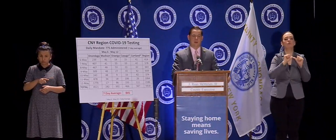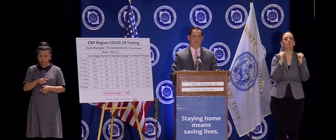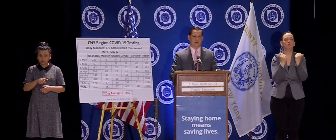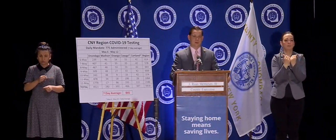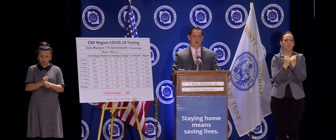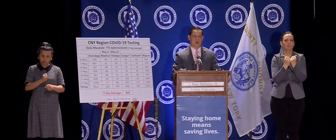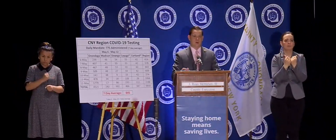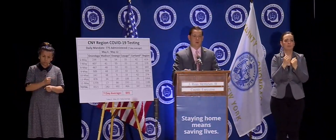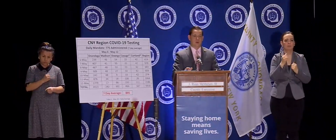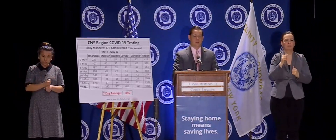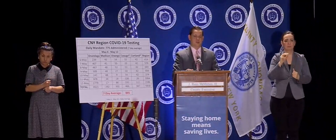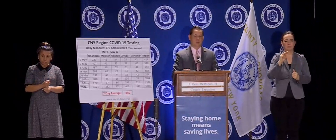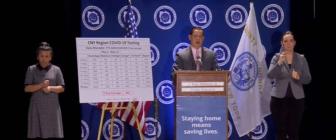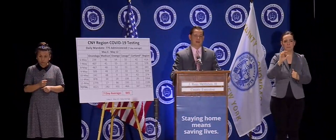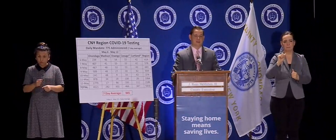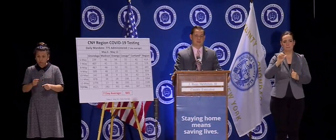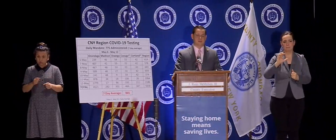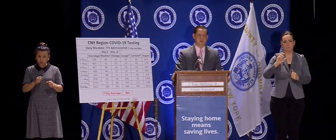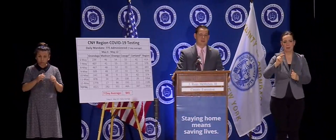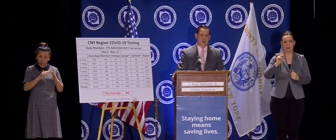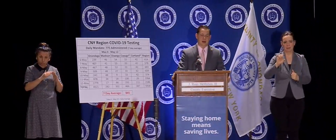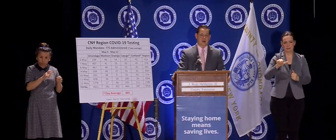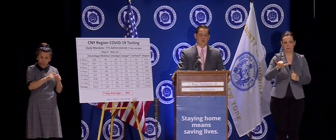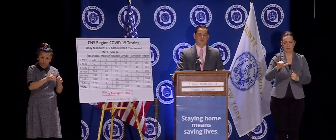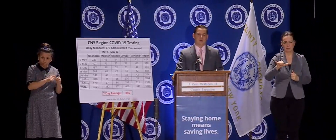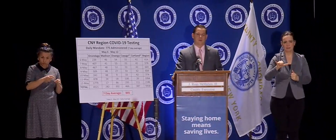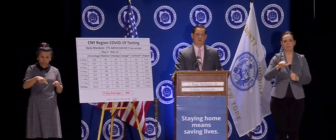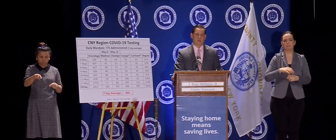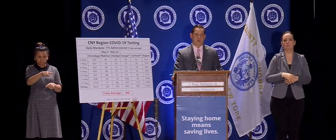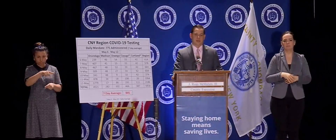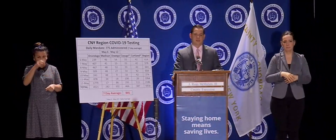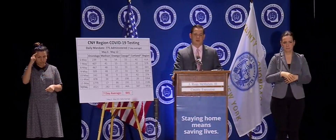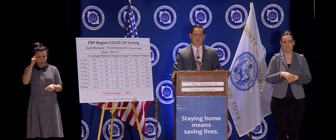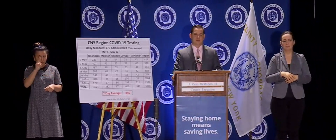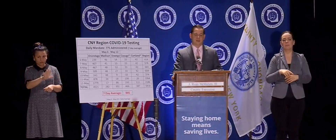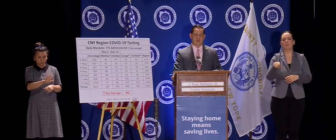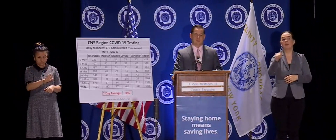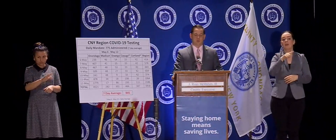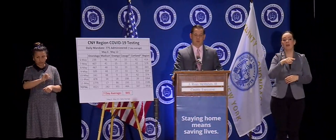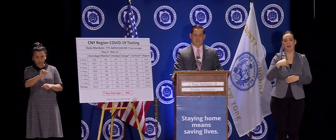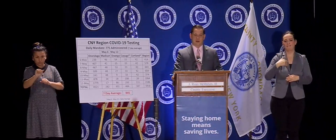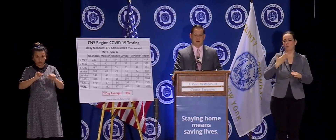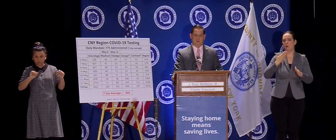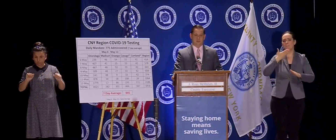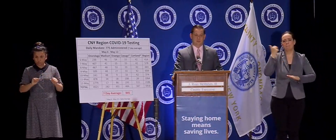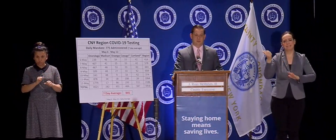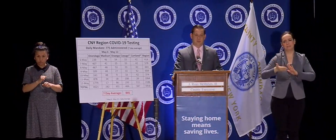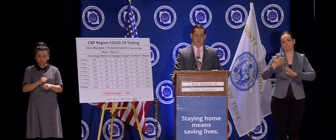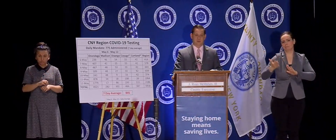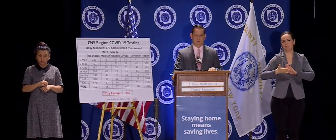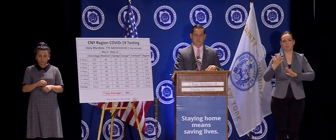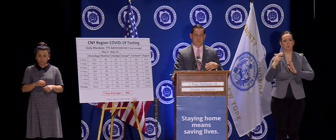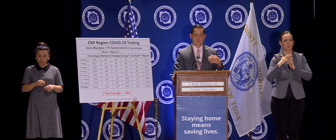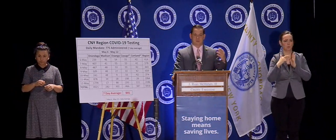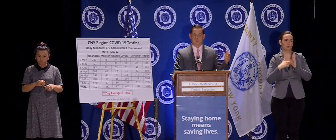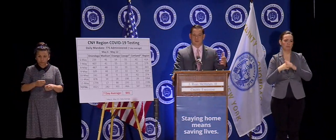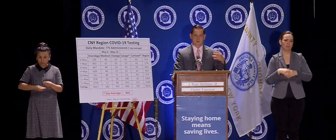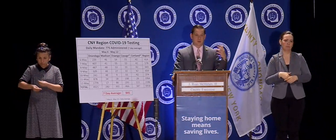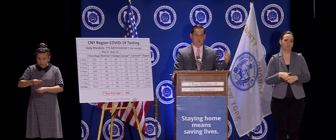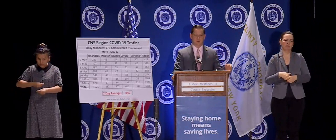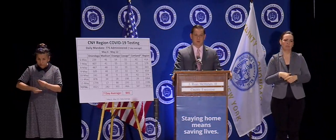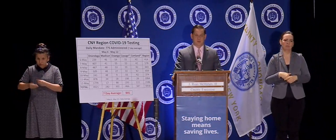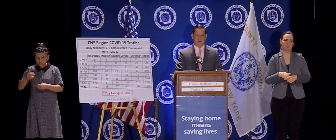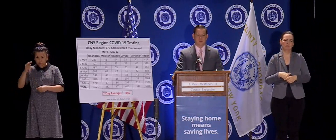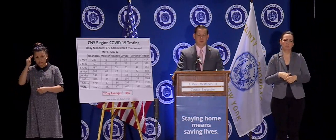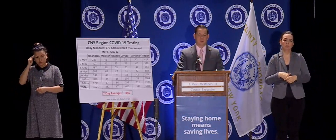someone who's been operating. They know best practices on how to do this. Even in retail, there's businesses